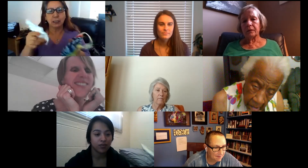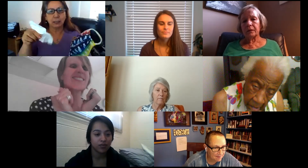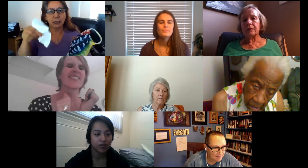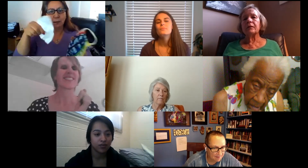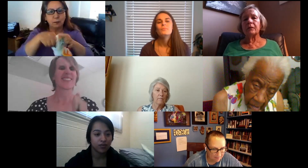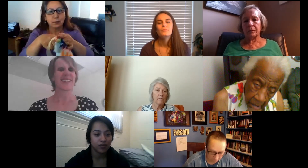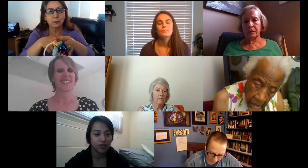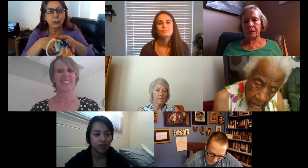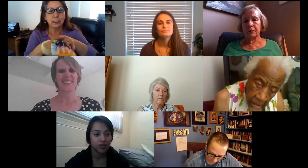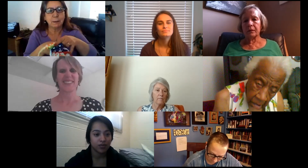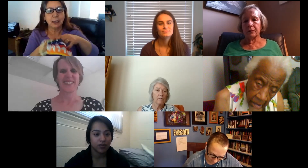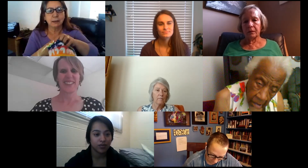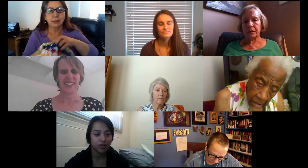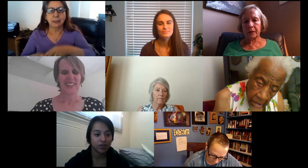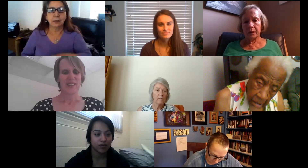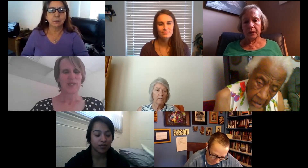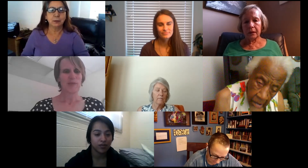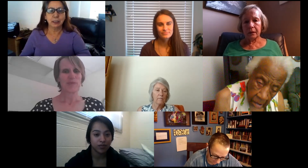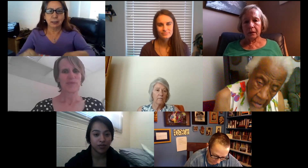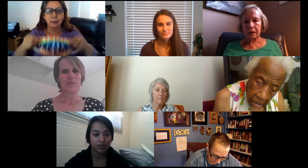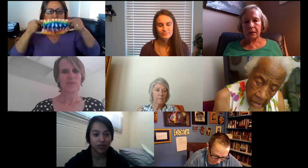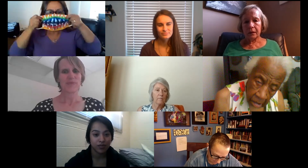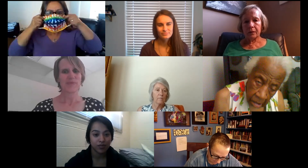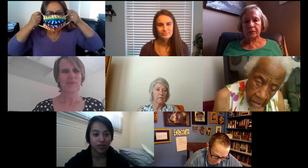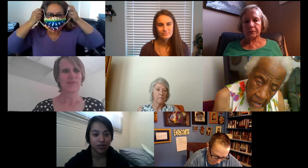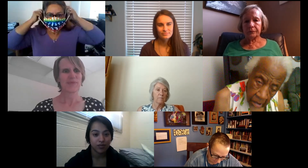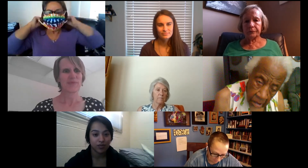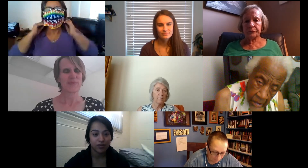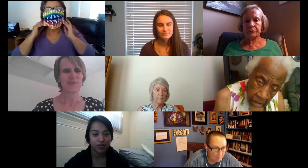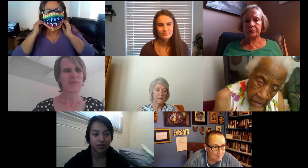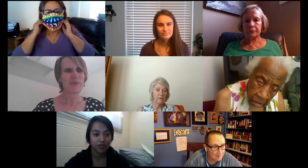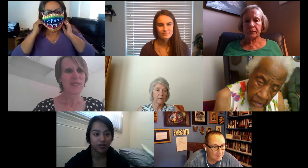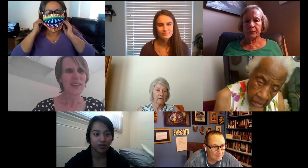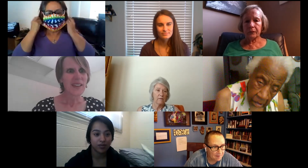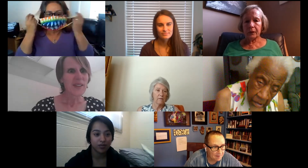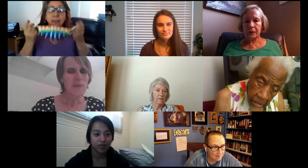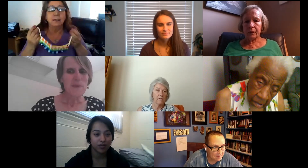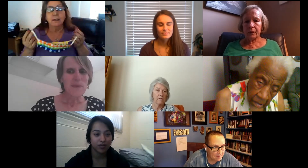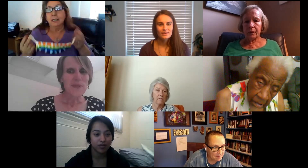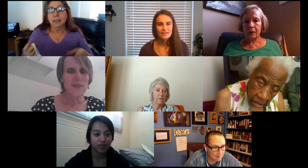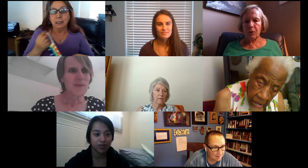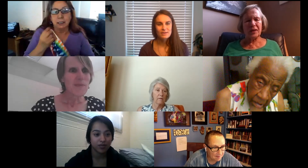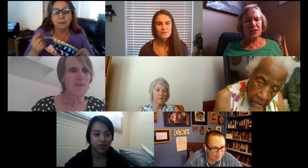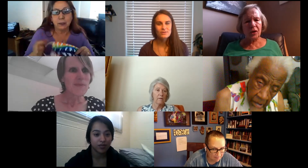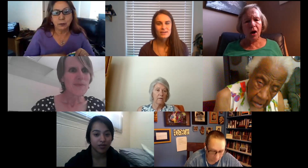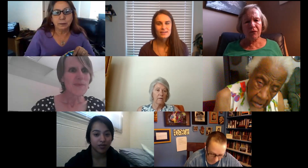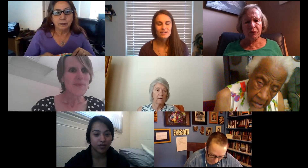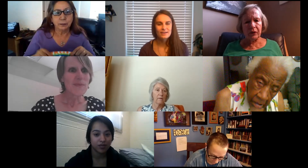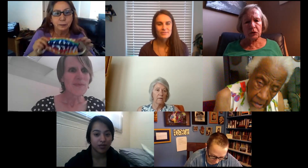the coffee filter, put it in the pack, and then just put it on, and like that. What is Maybe